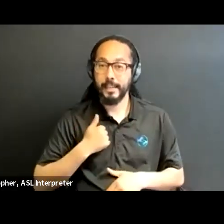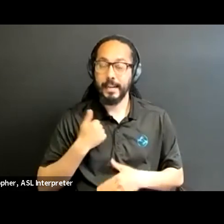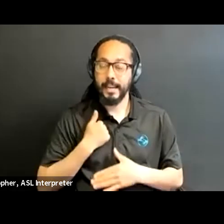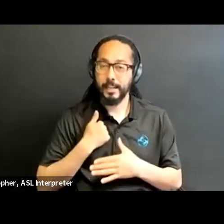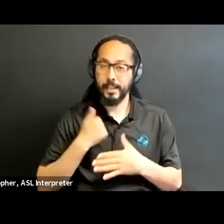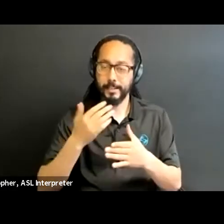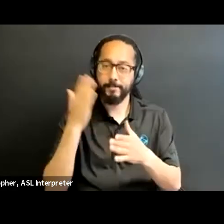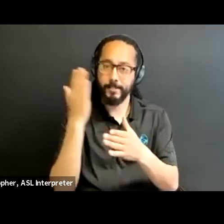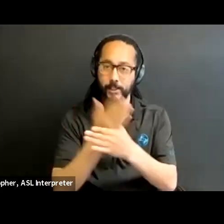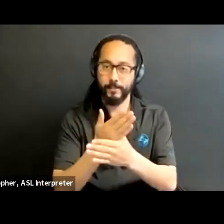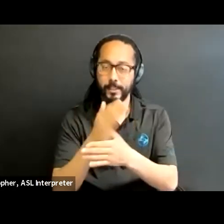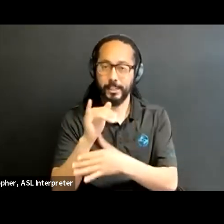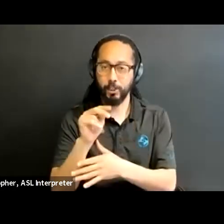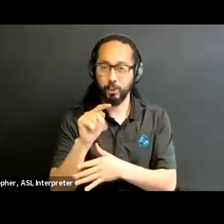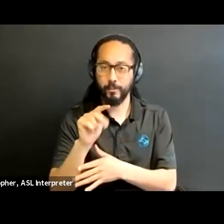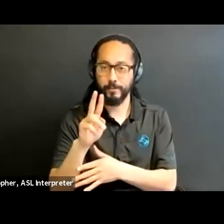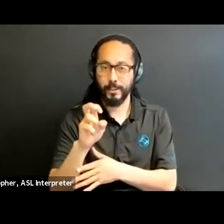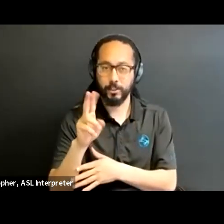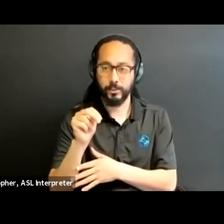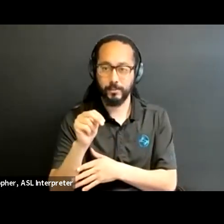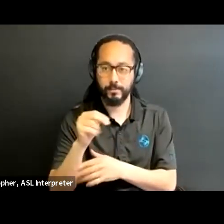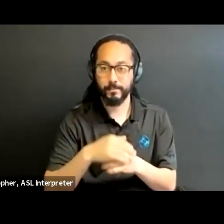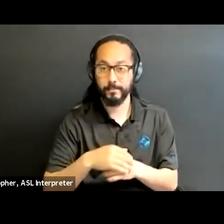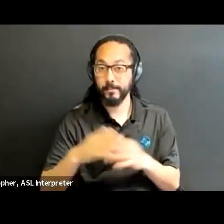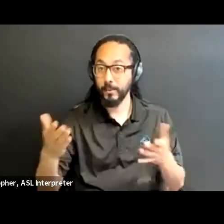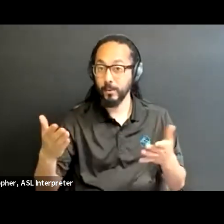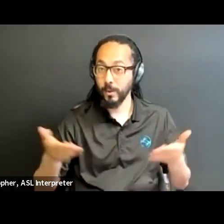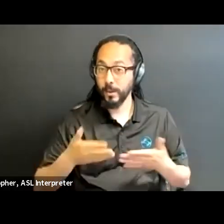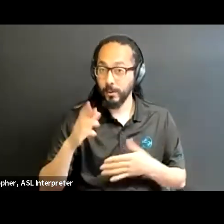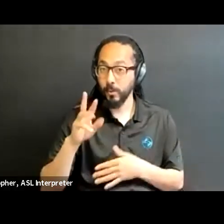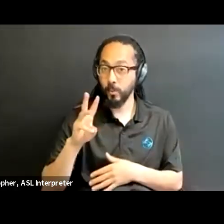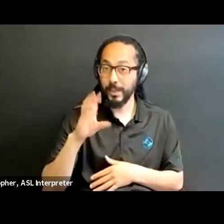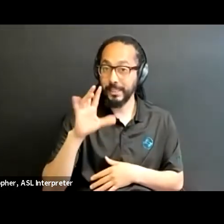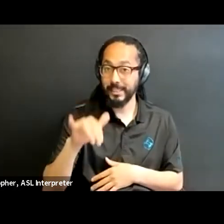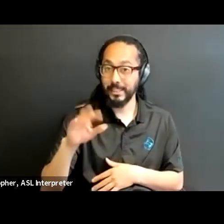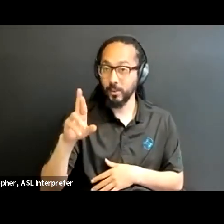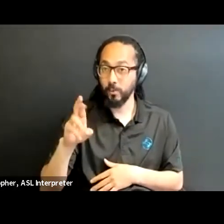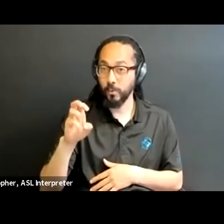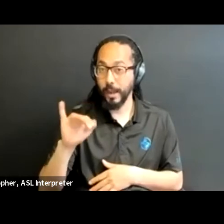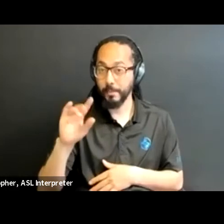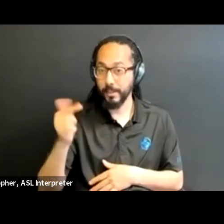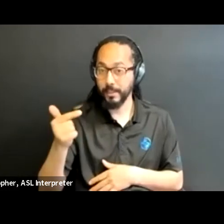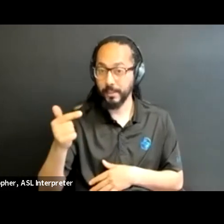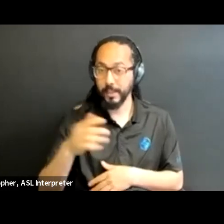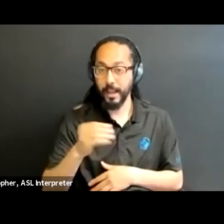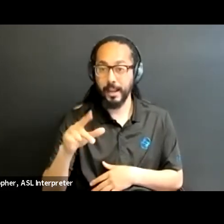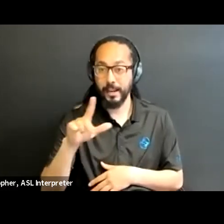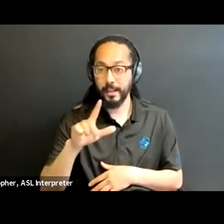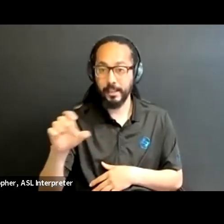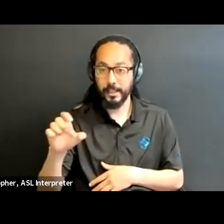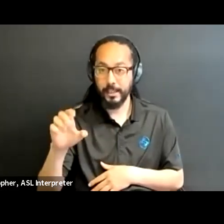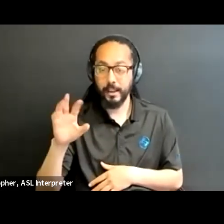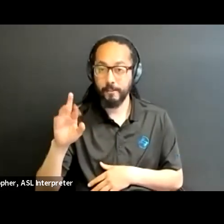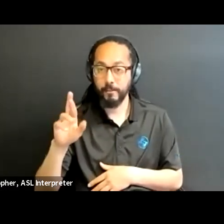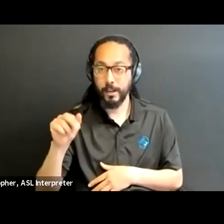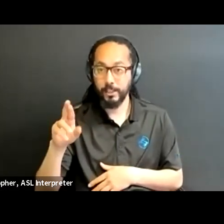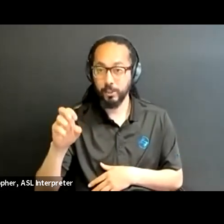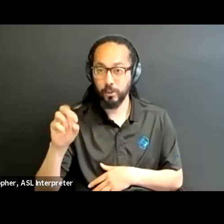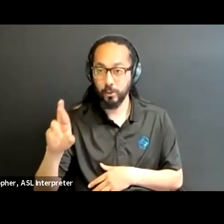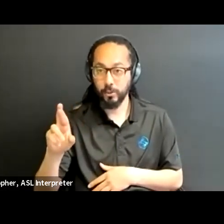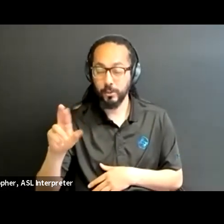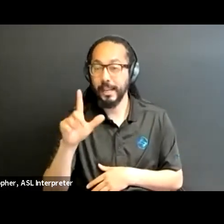delighted to welcome Wesley Weibridge and Lee Fraser, representatives from Egale, Canada's Speak Out